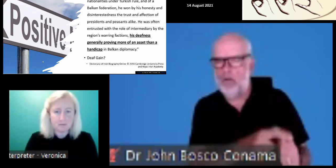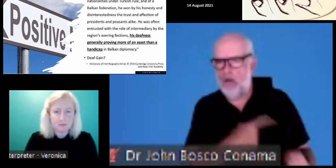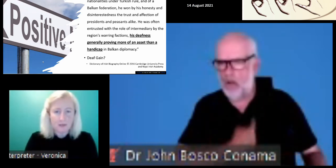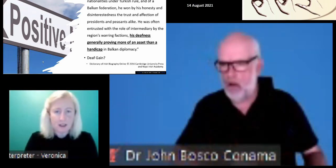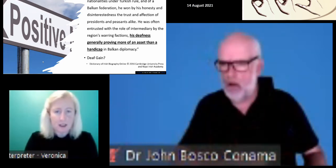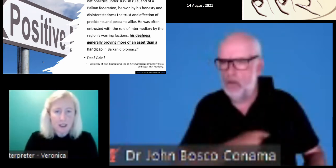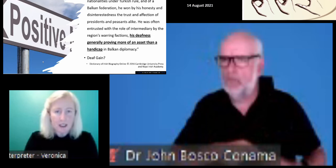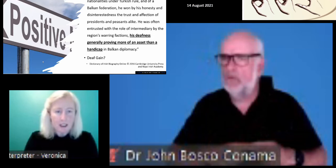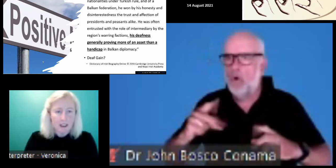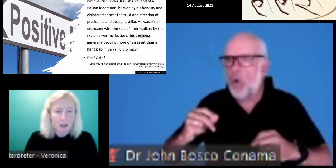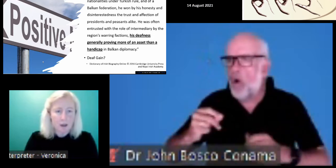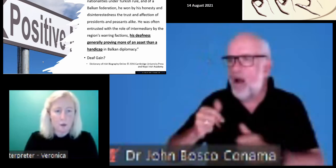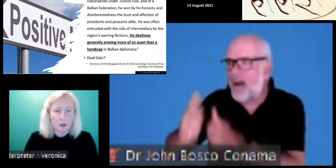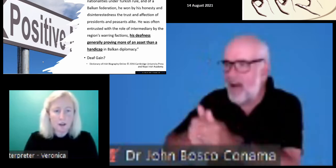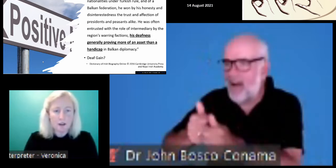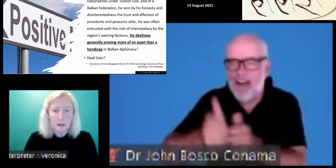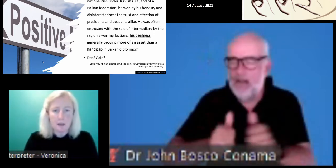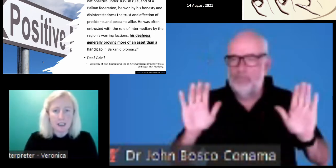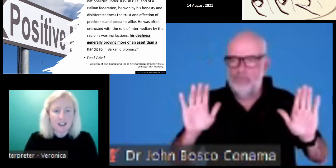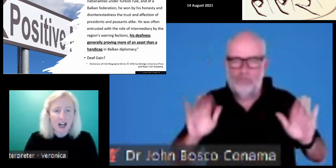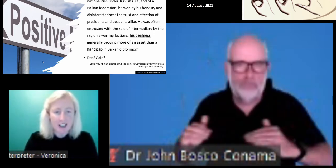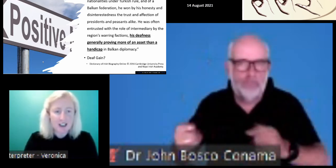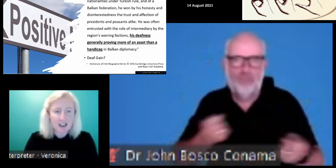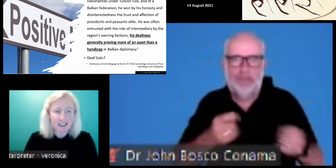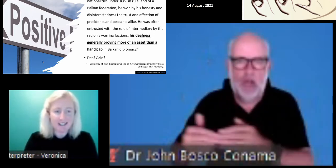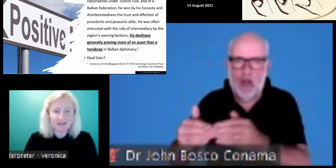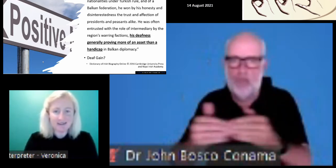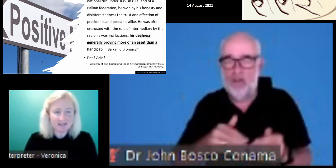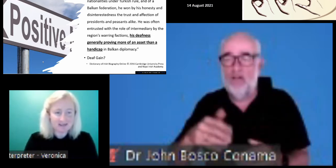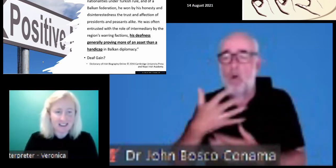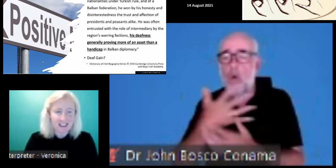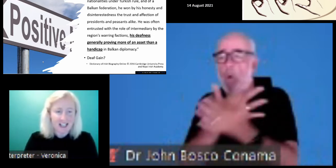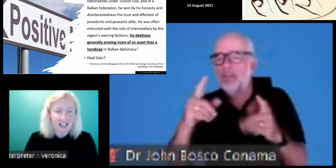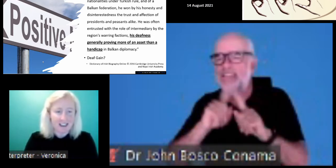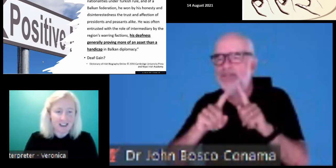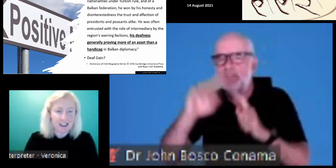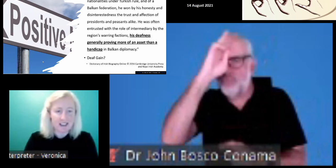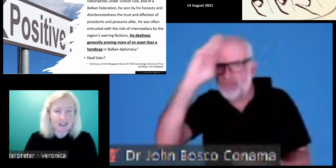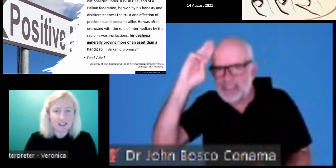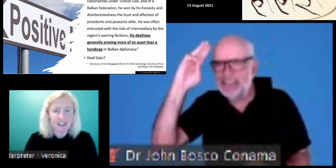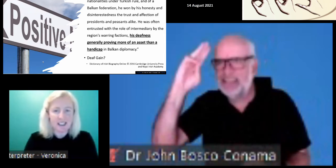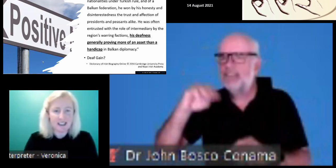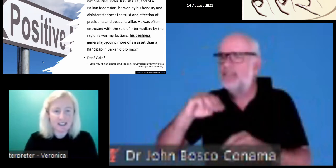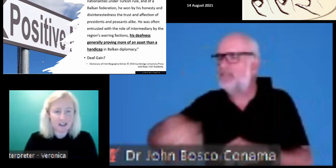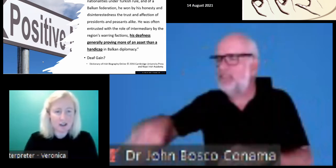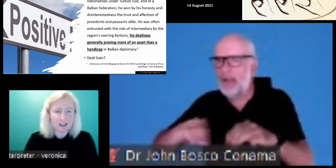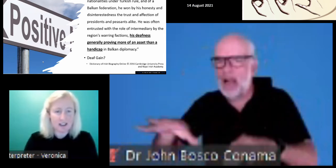He won by his honesty, and his disinterestedness